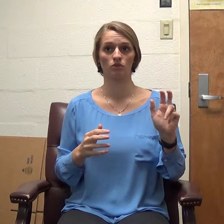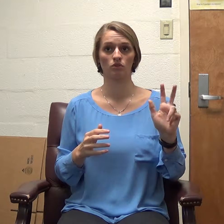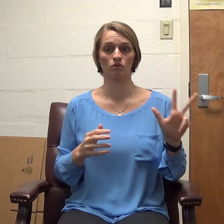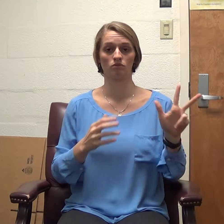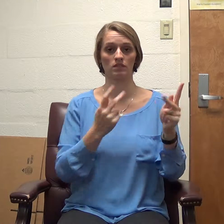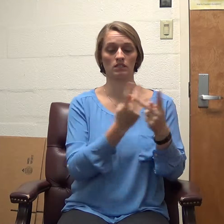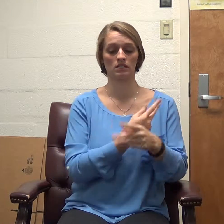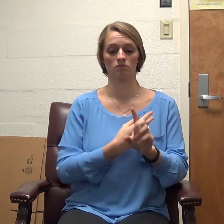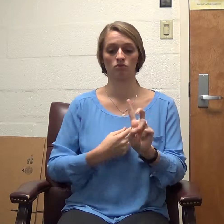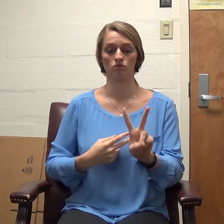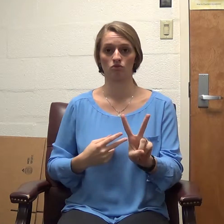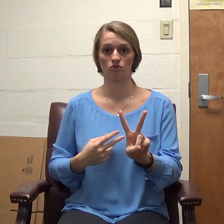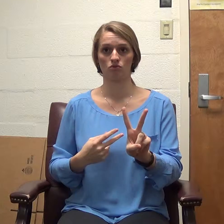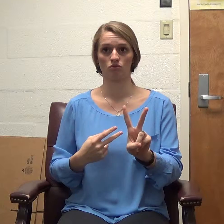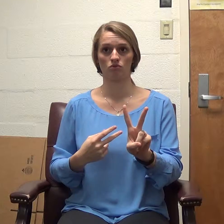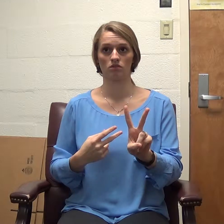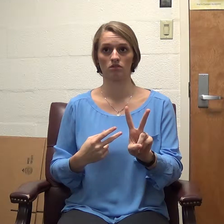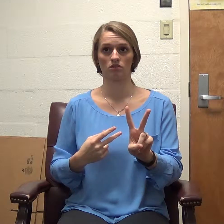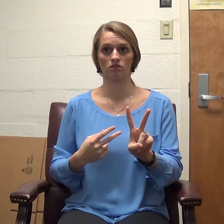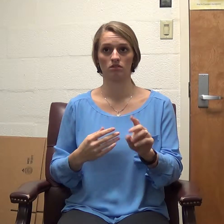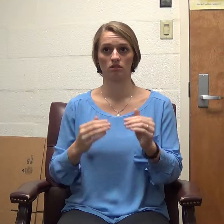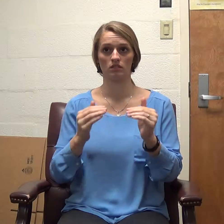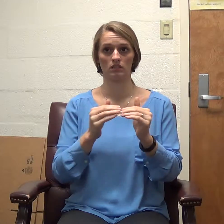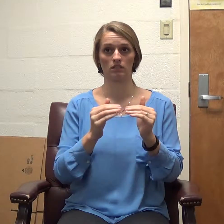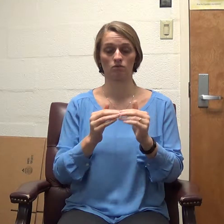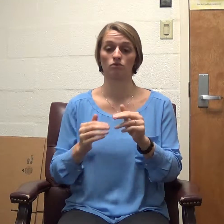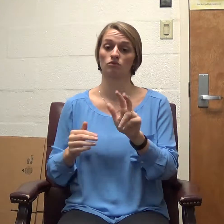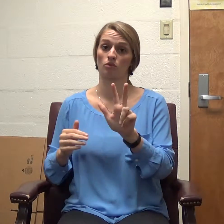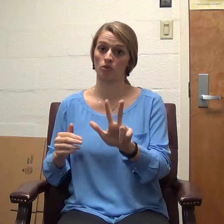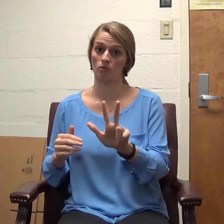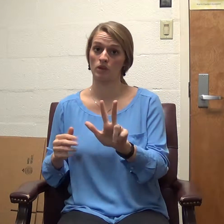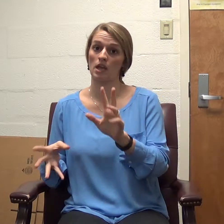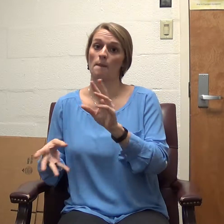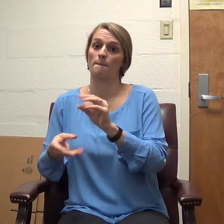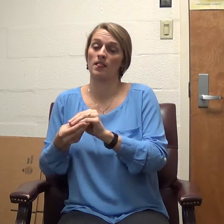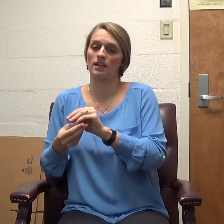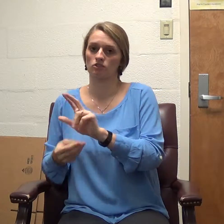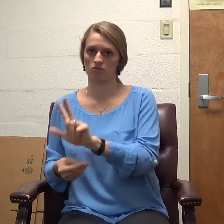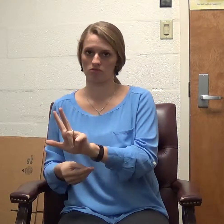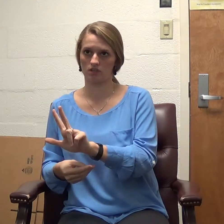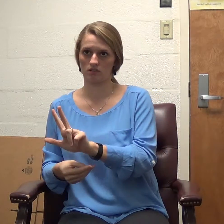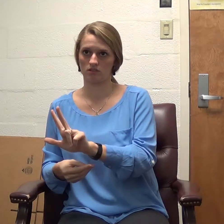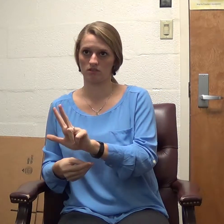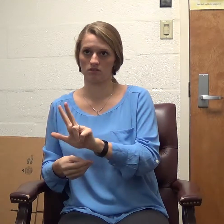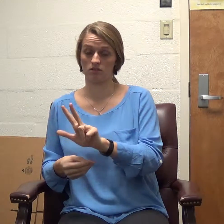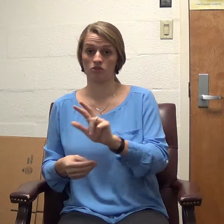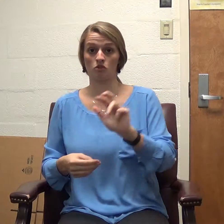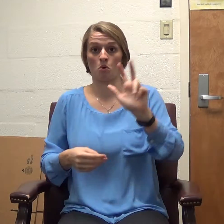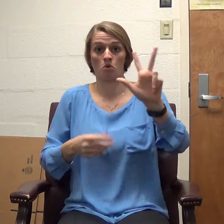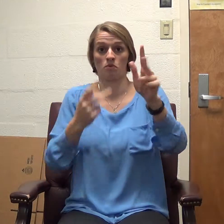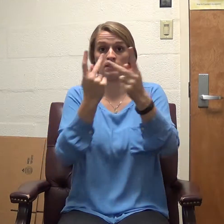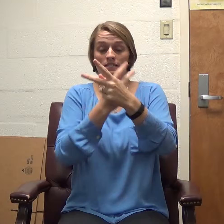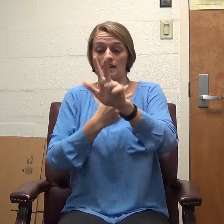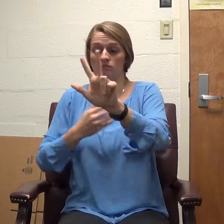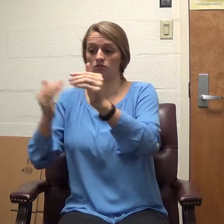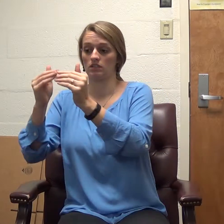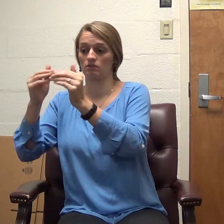be 3 plus 3. So this first 3 times 3, this equals 9, and 3 plus